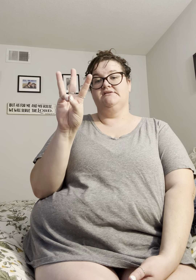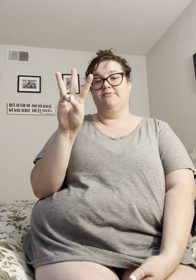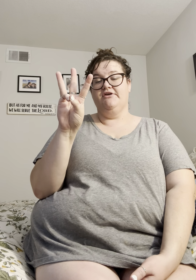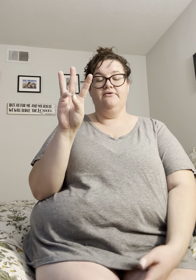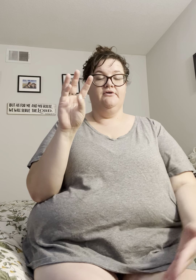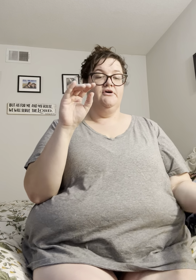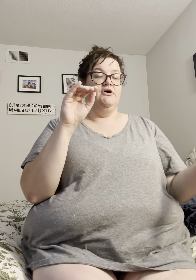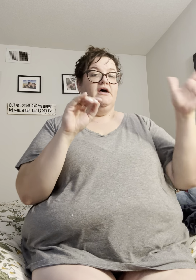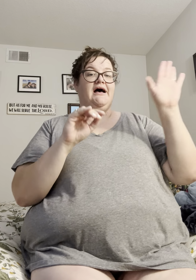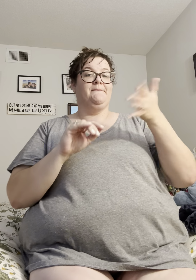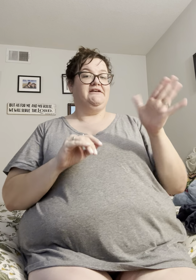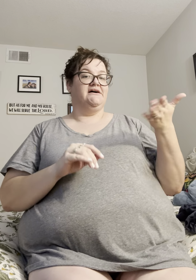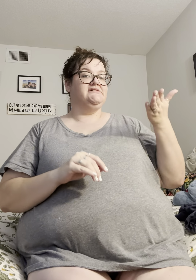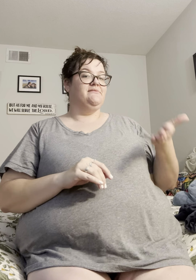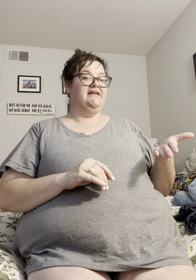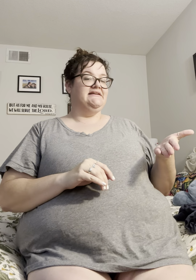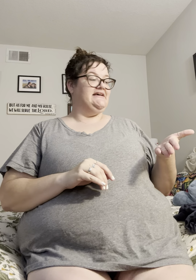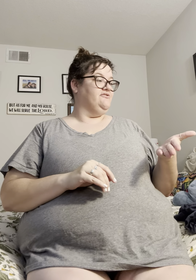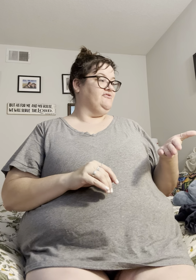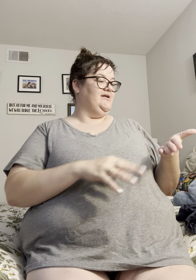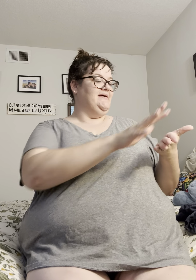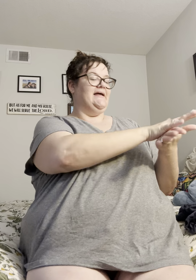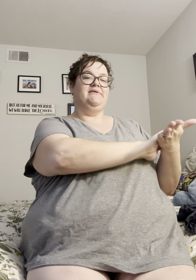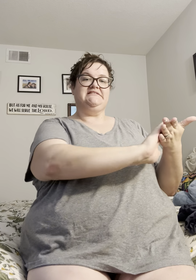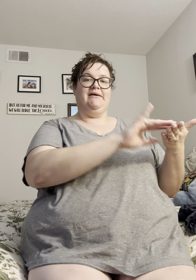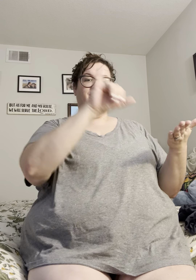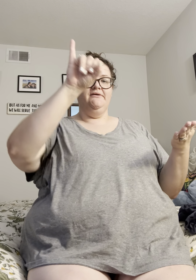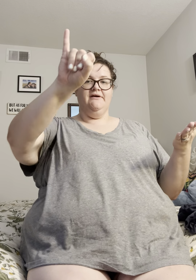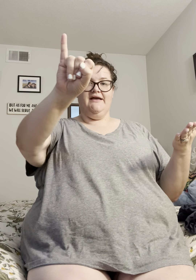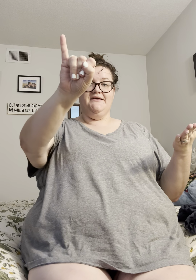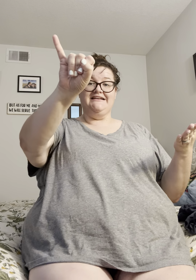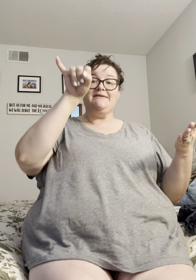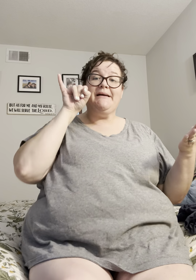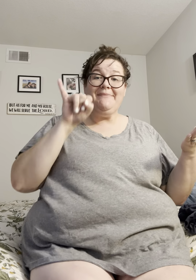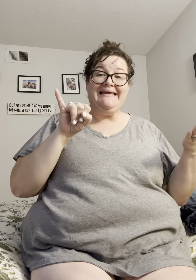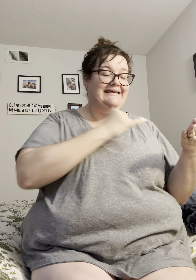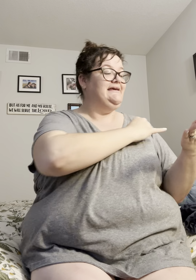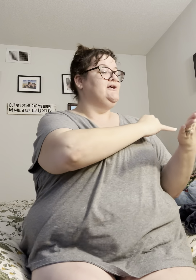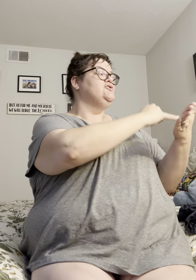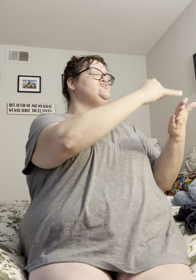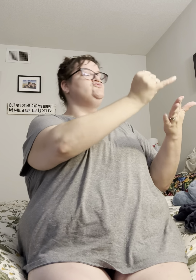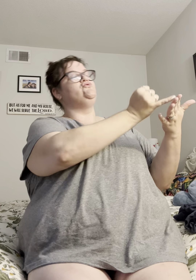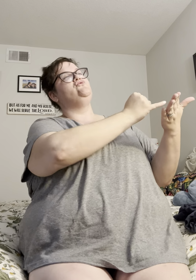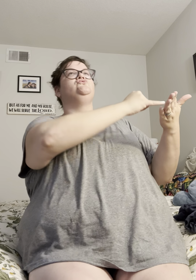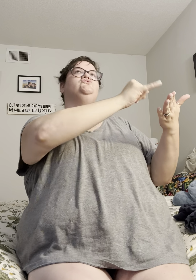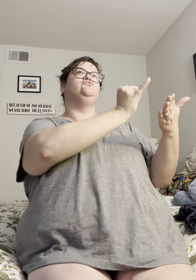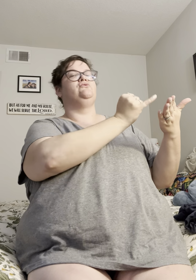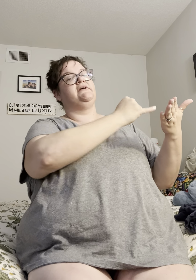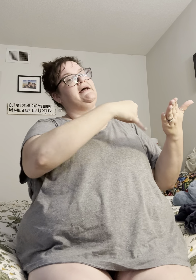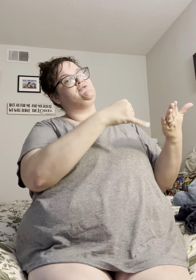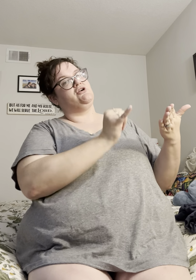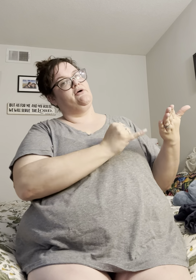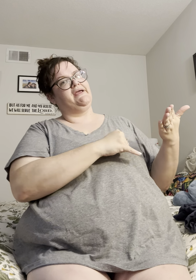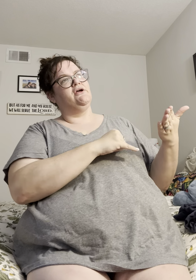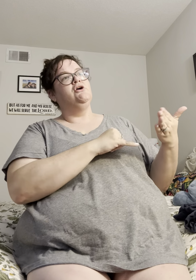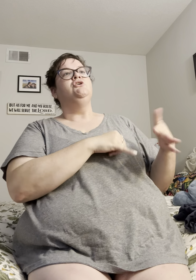D-R-A-W. My non-dominant is out in front of me like a piece of paper, and then I take my pinky and I'm drawing.